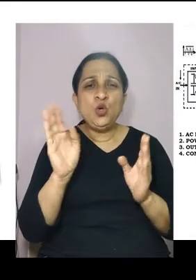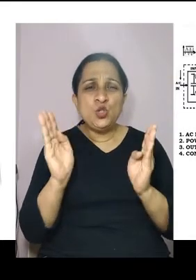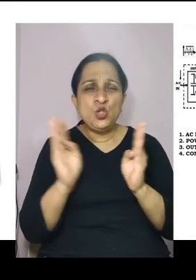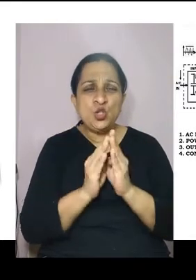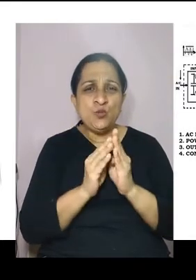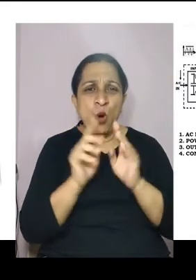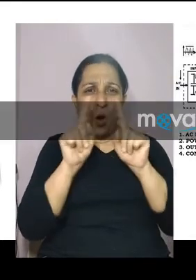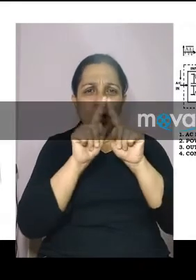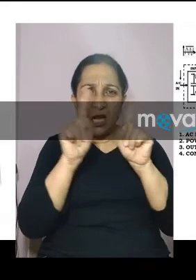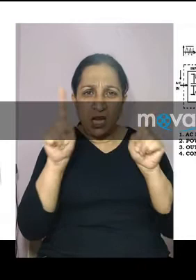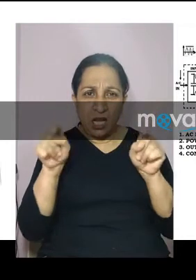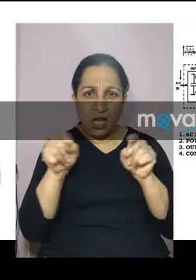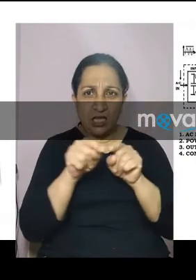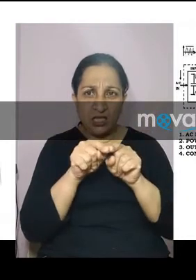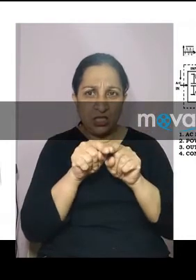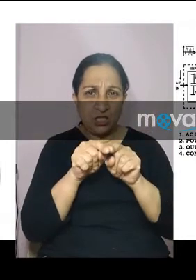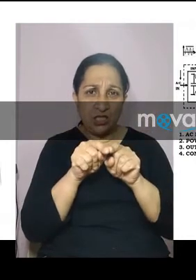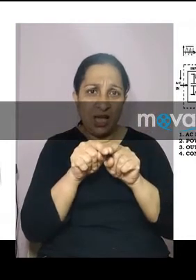2 small